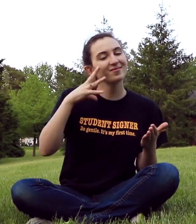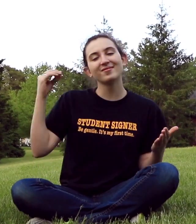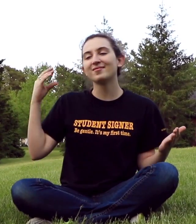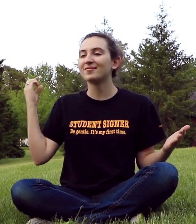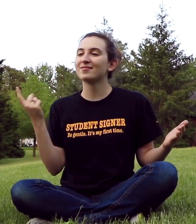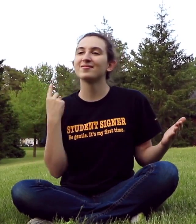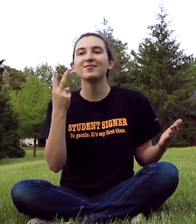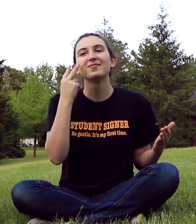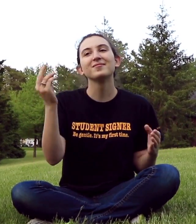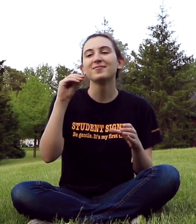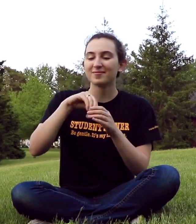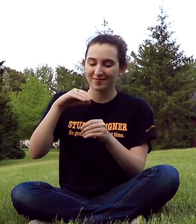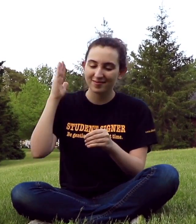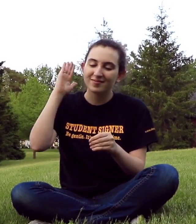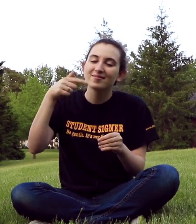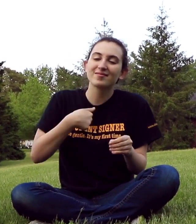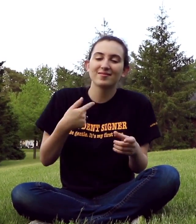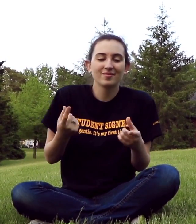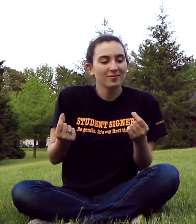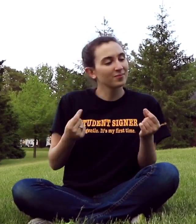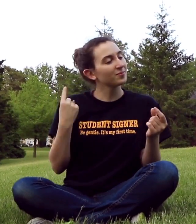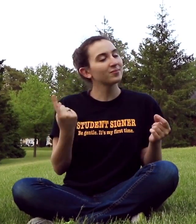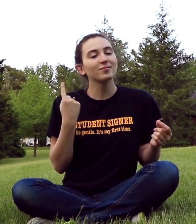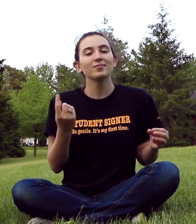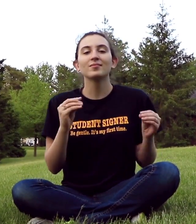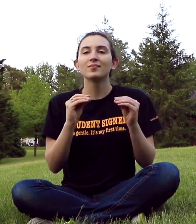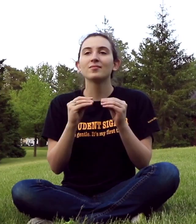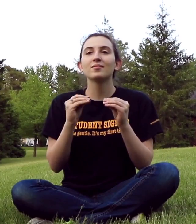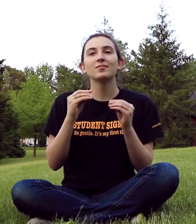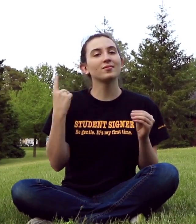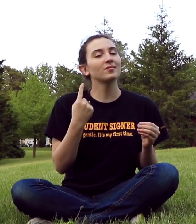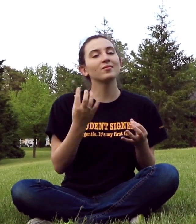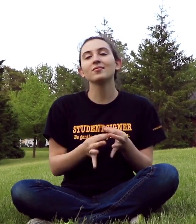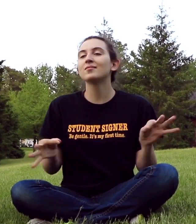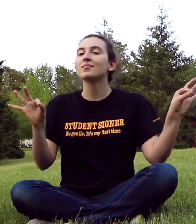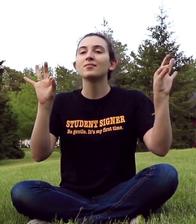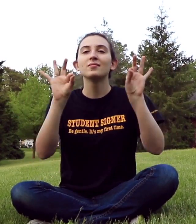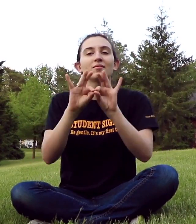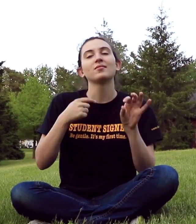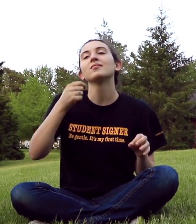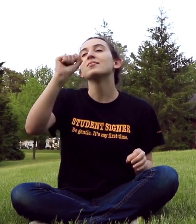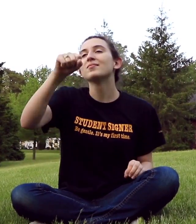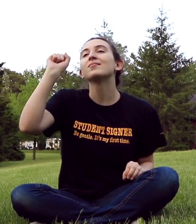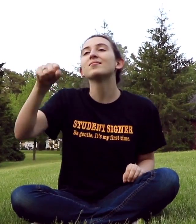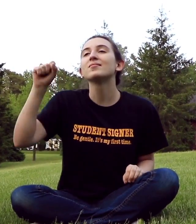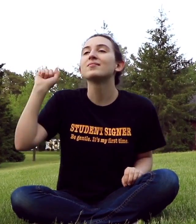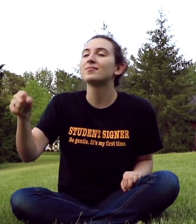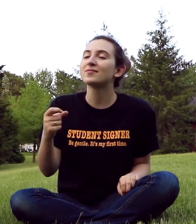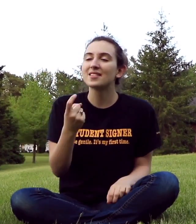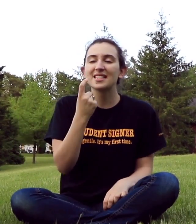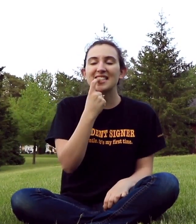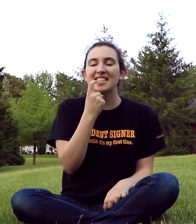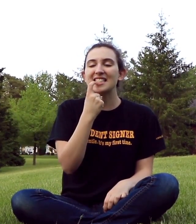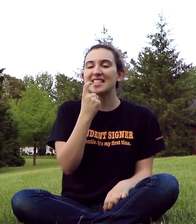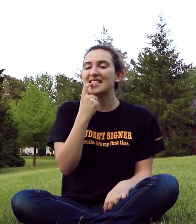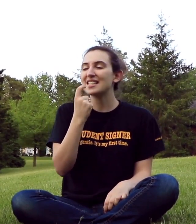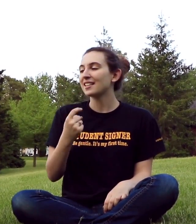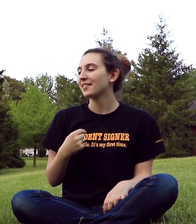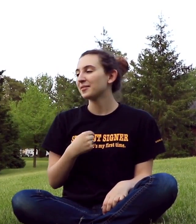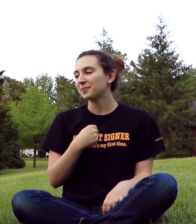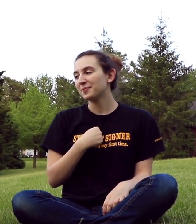On the outside, always looking in, will I ever be more than I've always been? Cause I'm tapping on